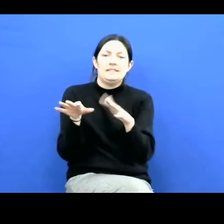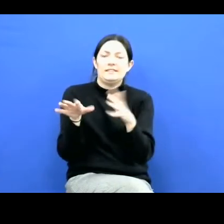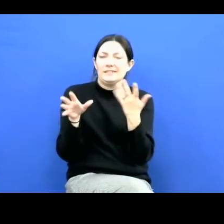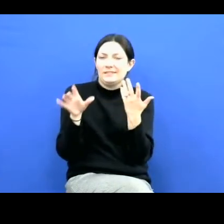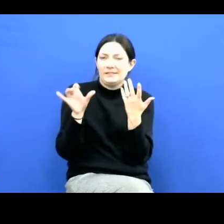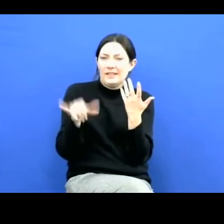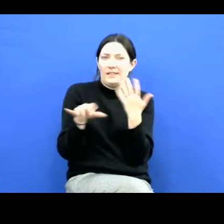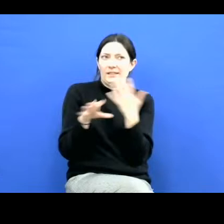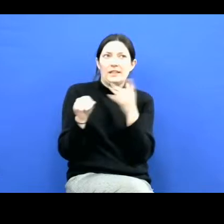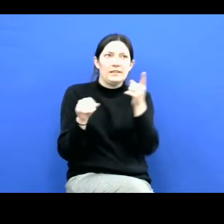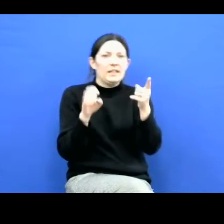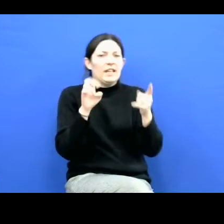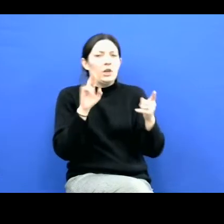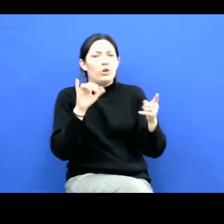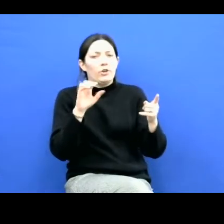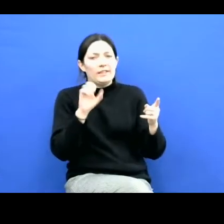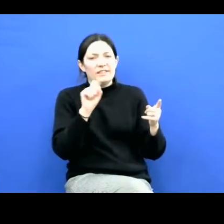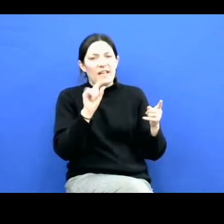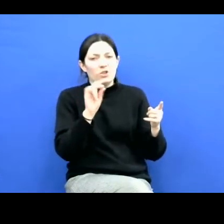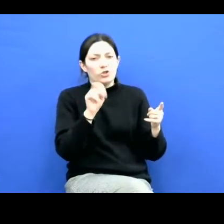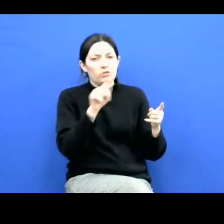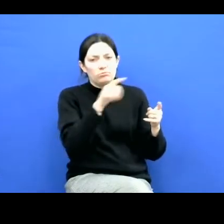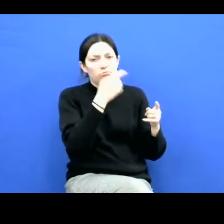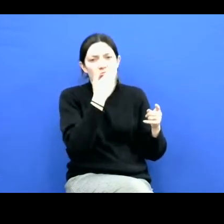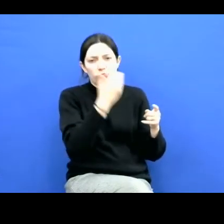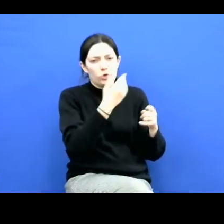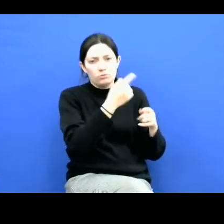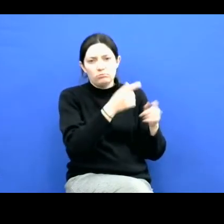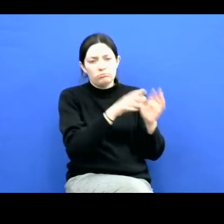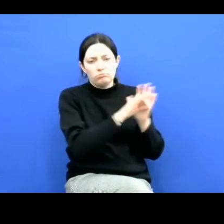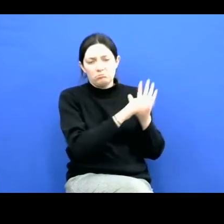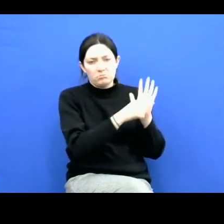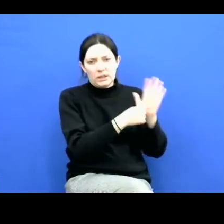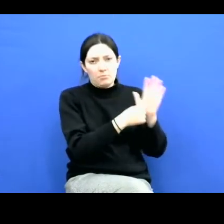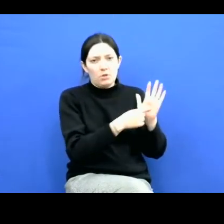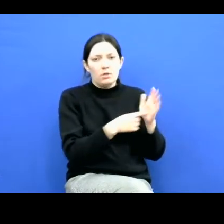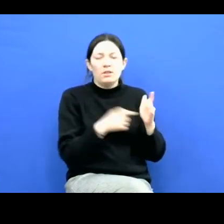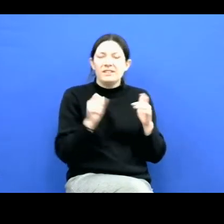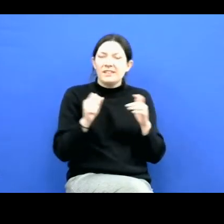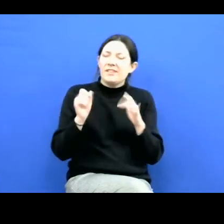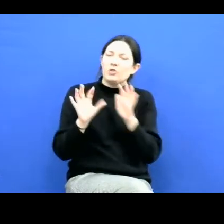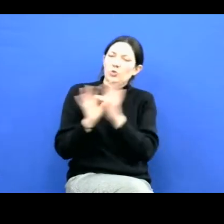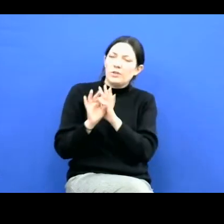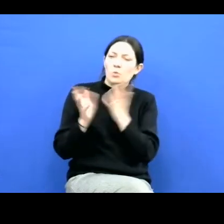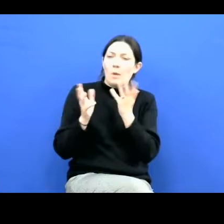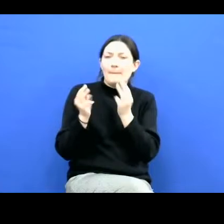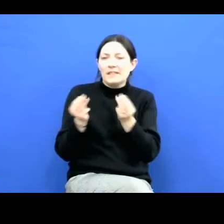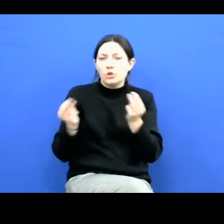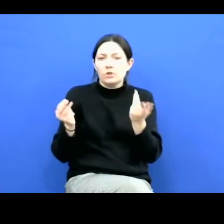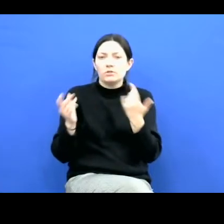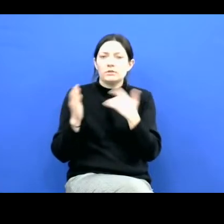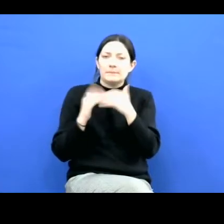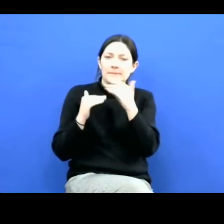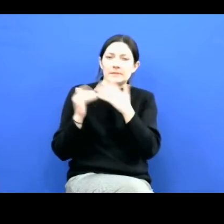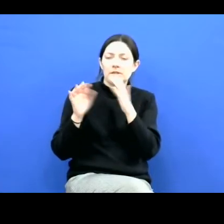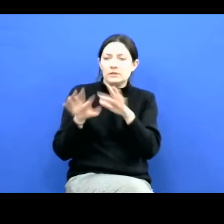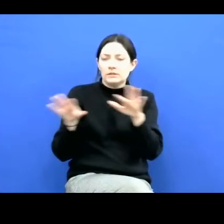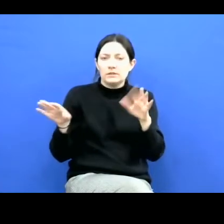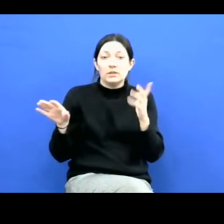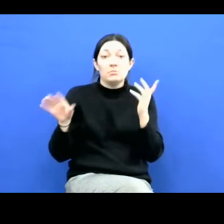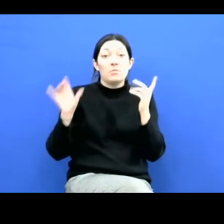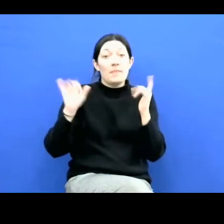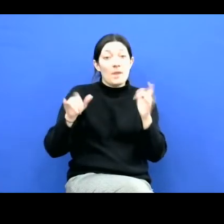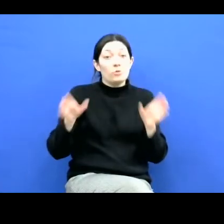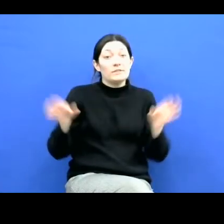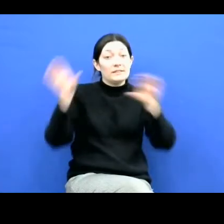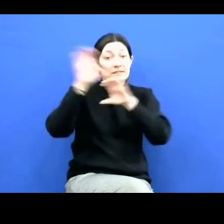yeah. It's the Erie it's the- stations are perfect. Right, it's the choice you of know. material, building materials and that stuff, but like I said, those stacked porches and columns,